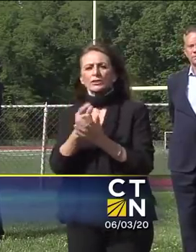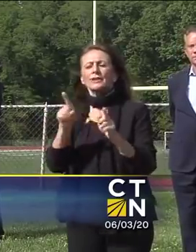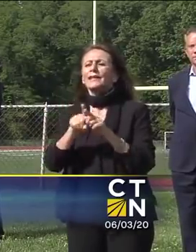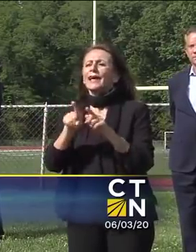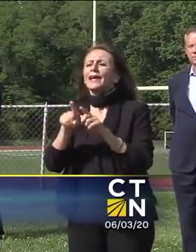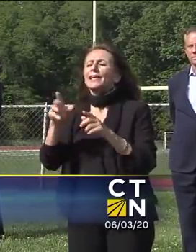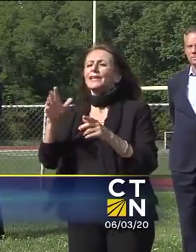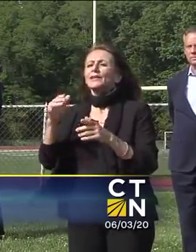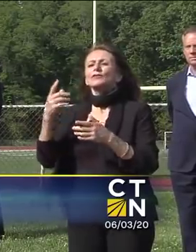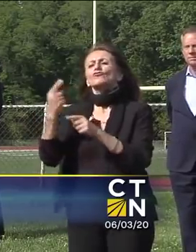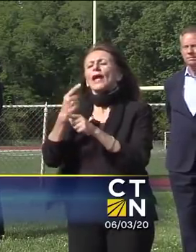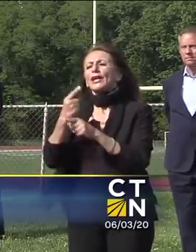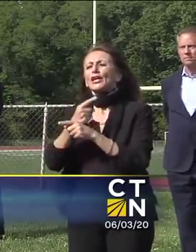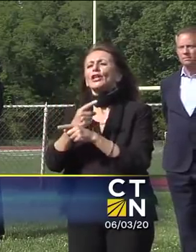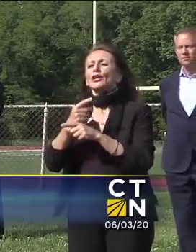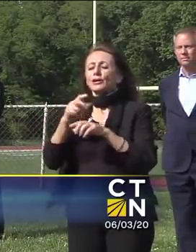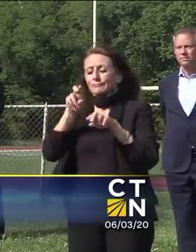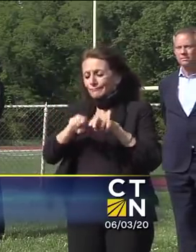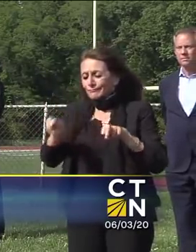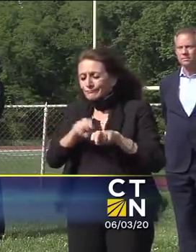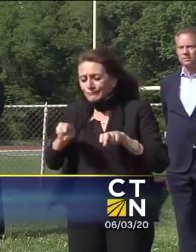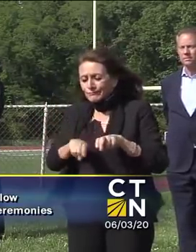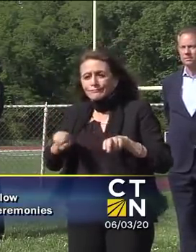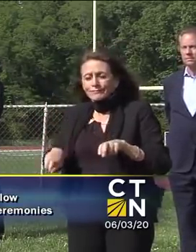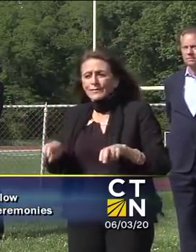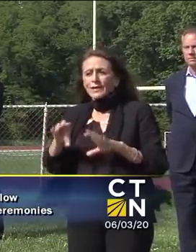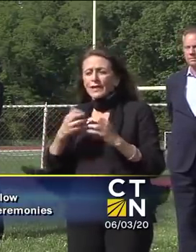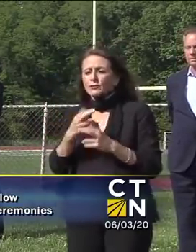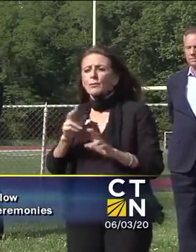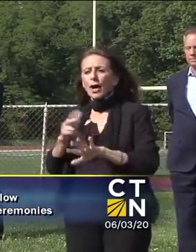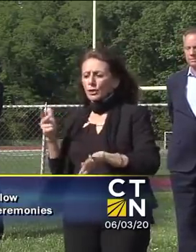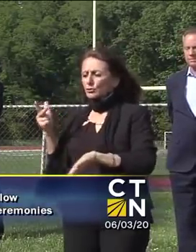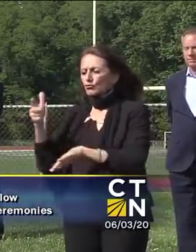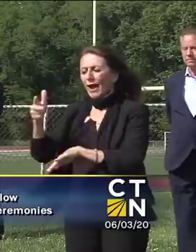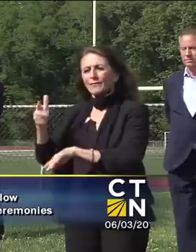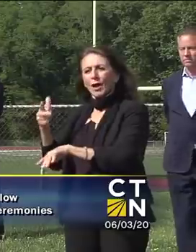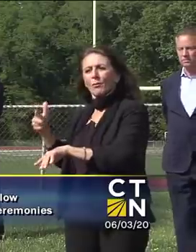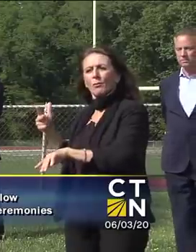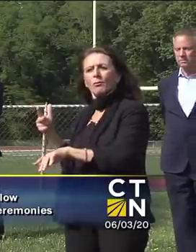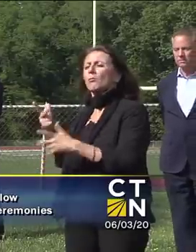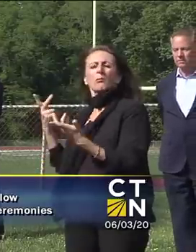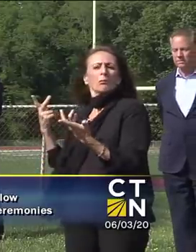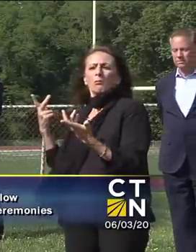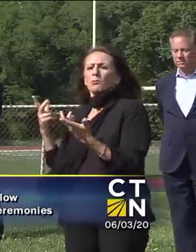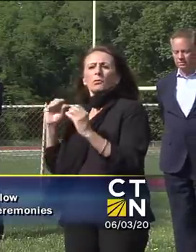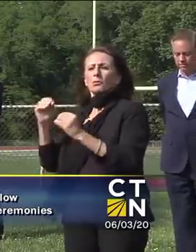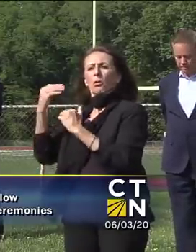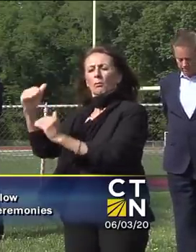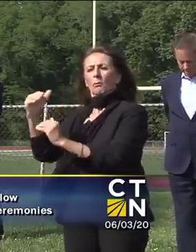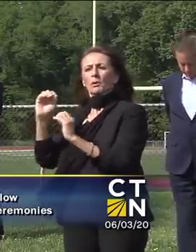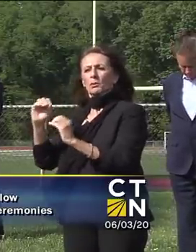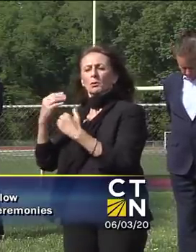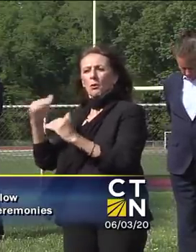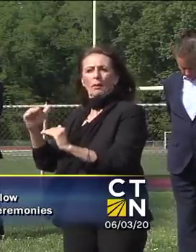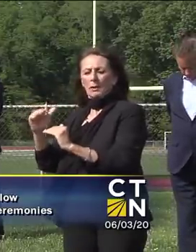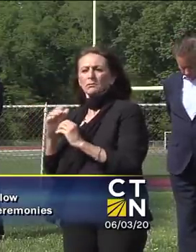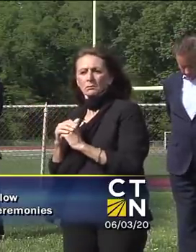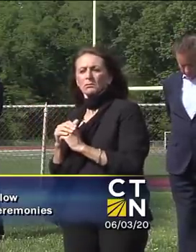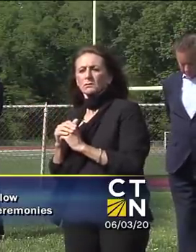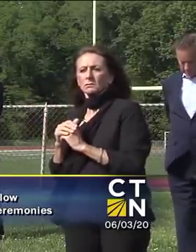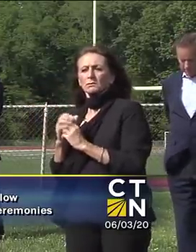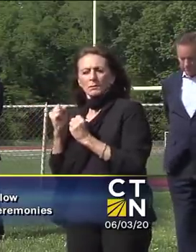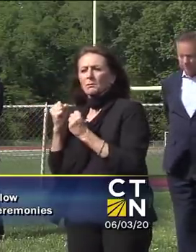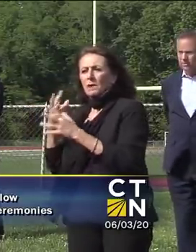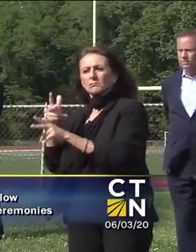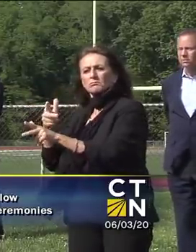traditional graduation that we know. The drive-up, there is no cap. As long as the safeguards that are expected